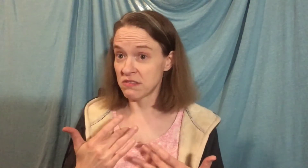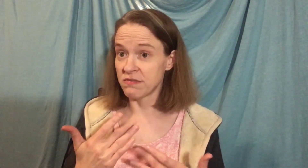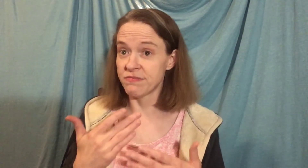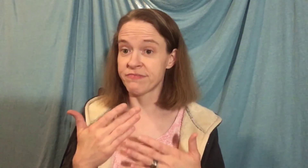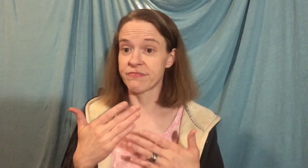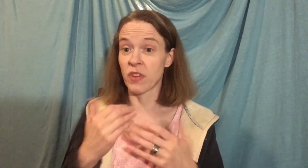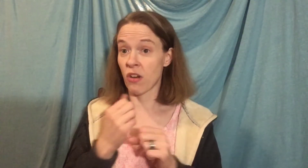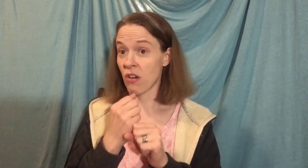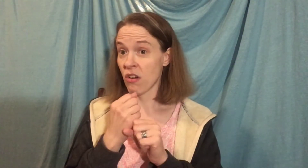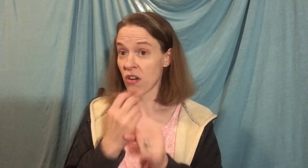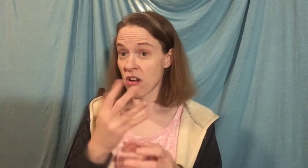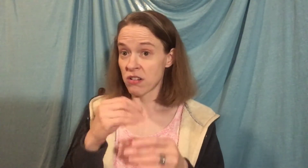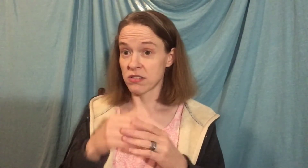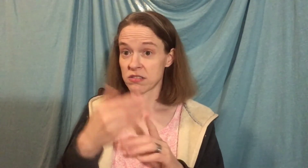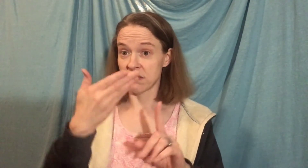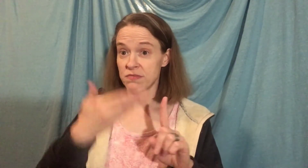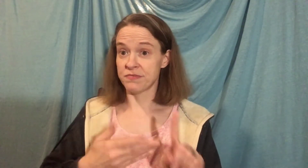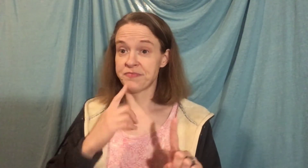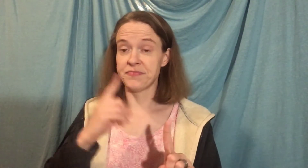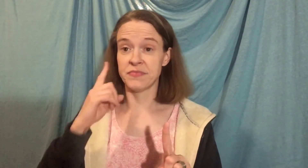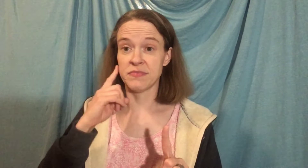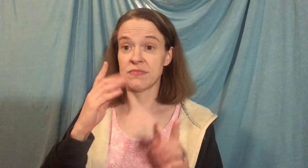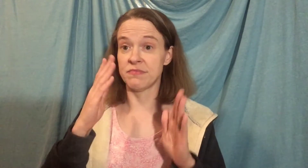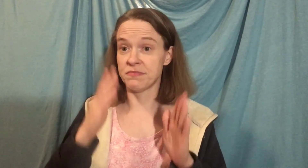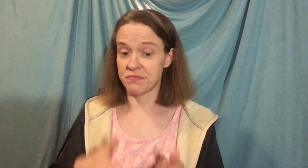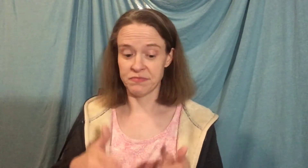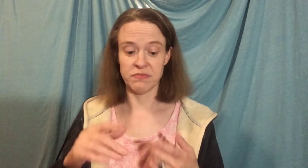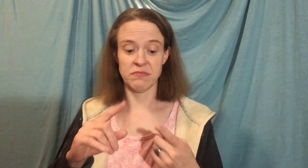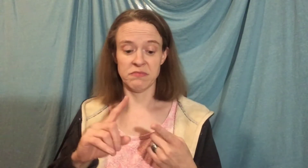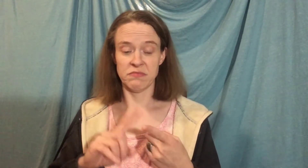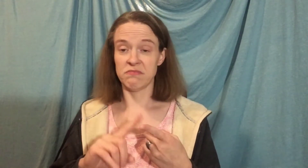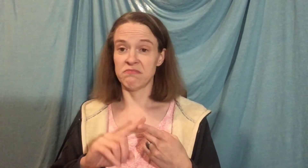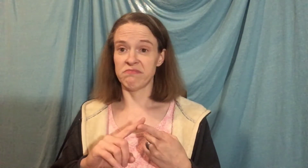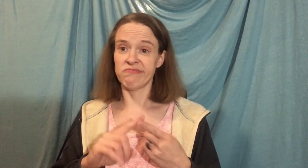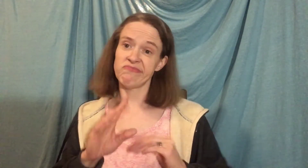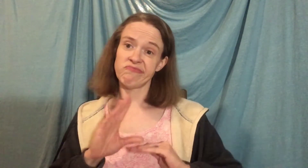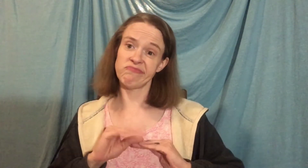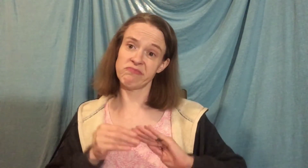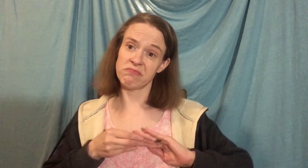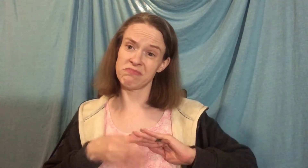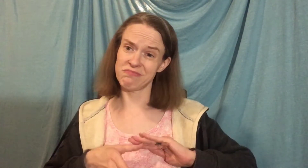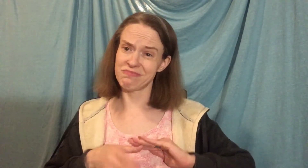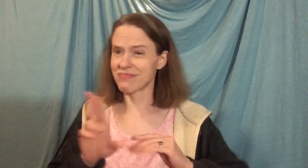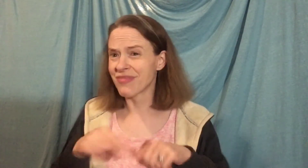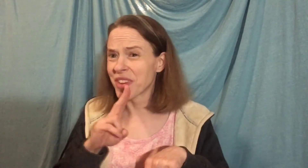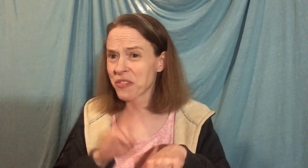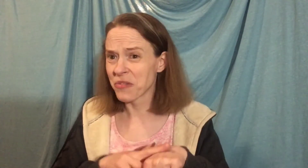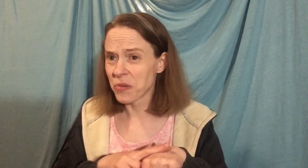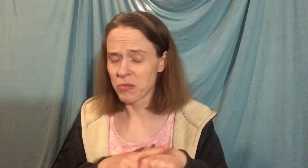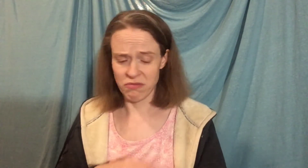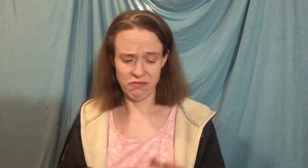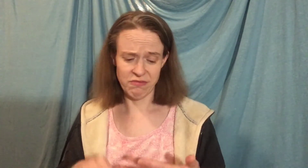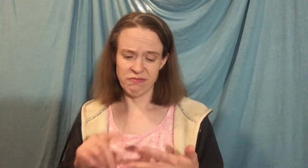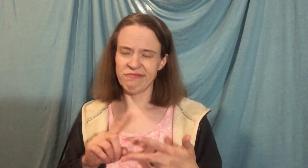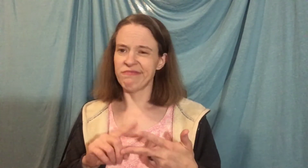And typically, what it causes in this deaf person is a deflated spirit, of